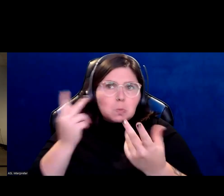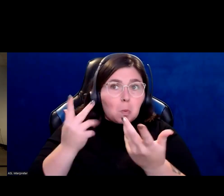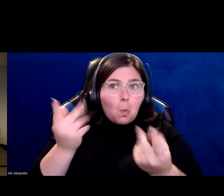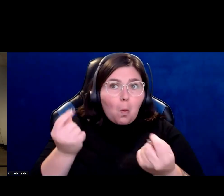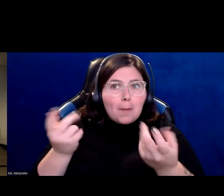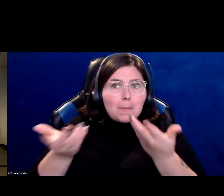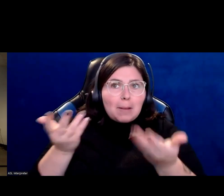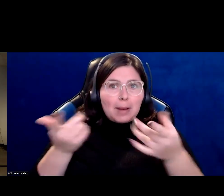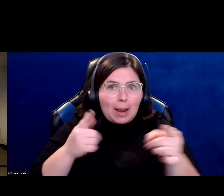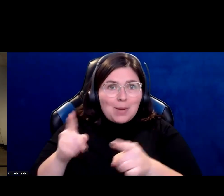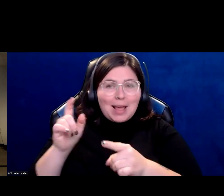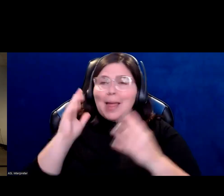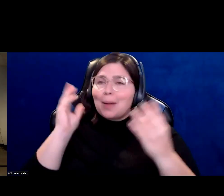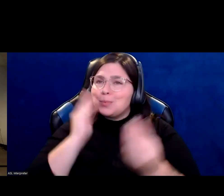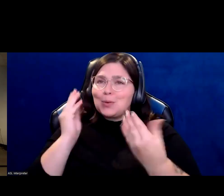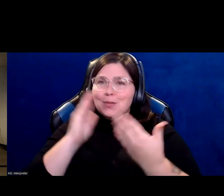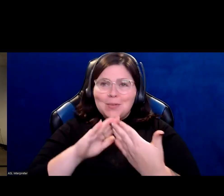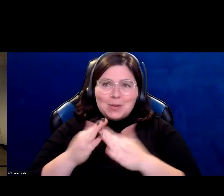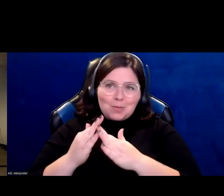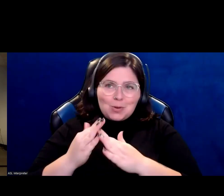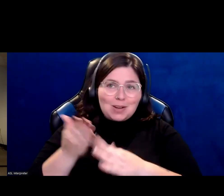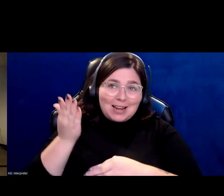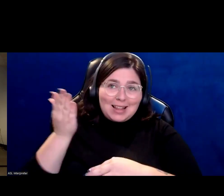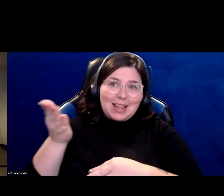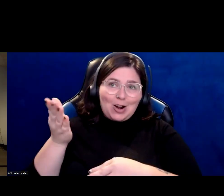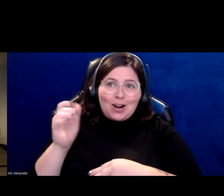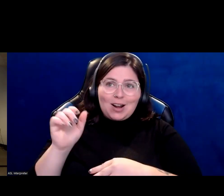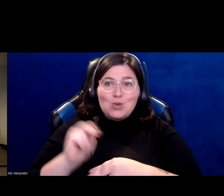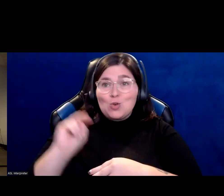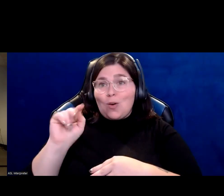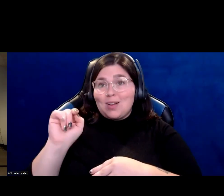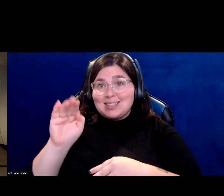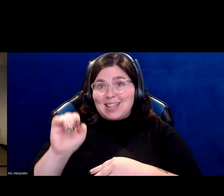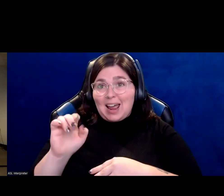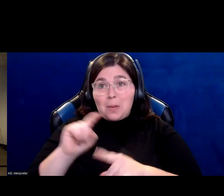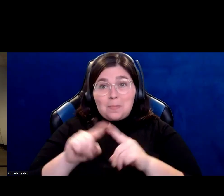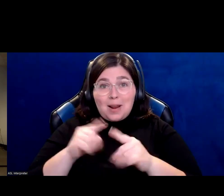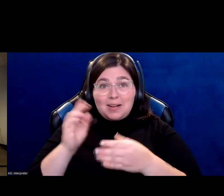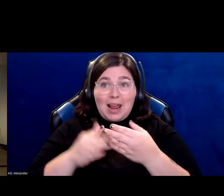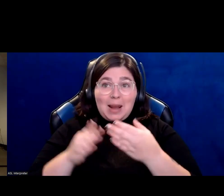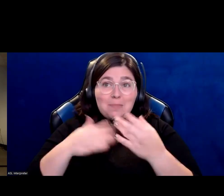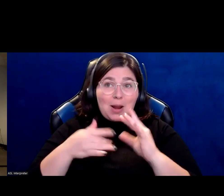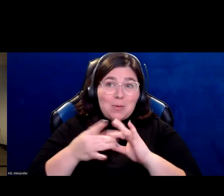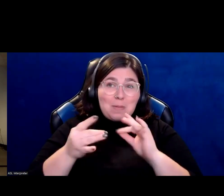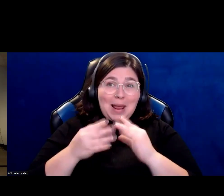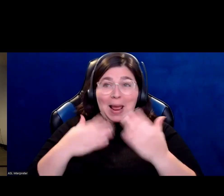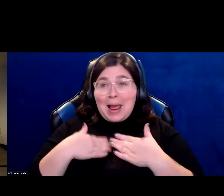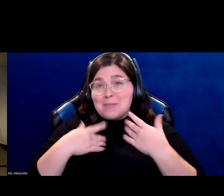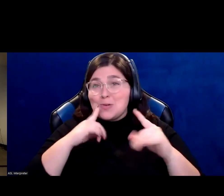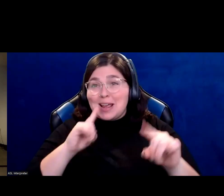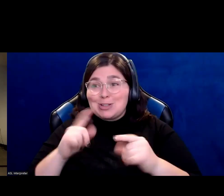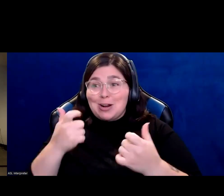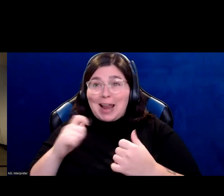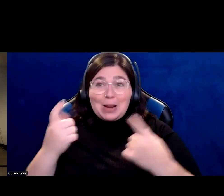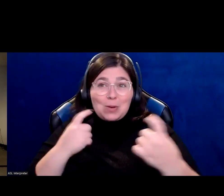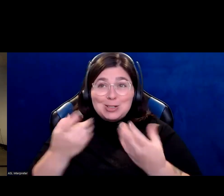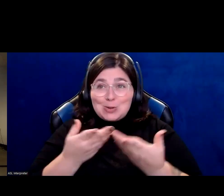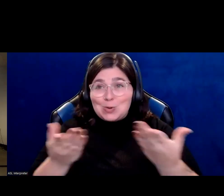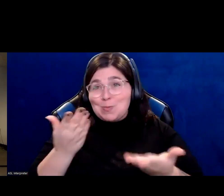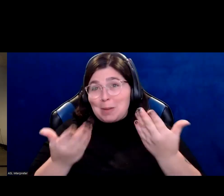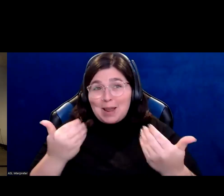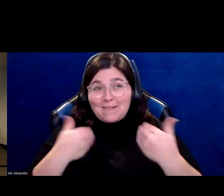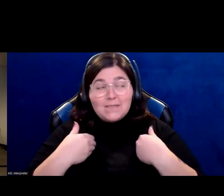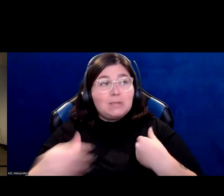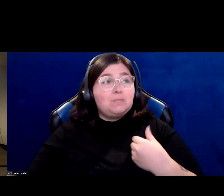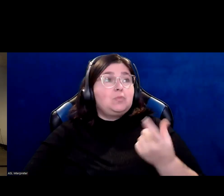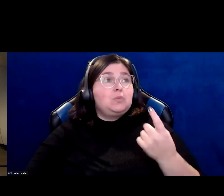going on in that beautiful community asset in Northside. But with that, I conclude my remarks. Happy to answer any questions the board may have. Good.